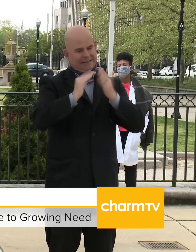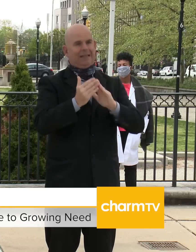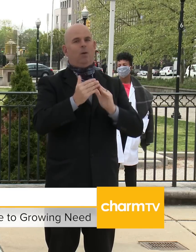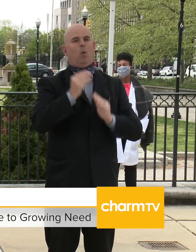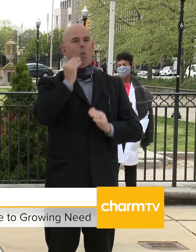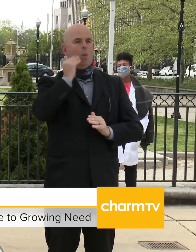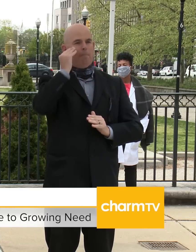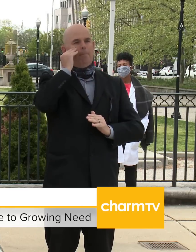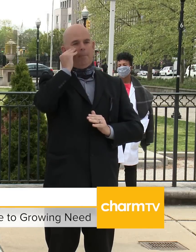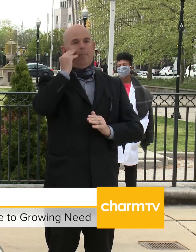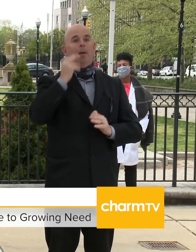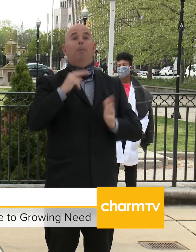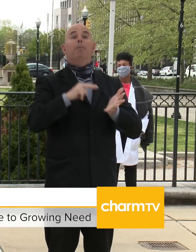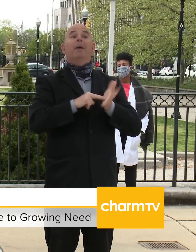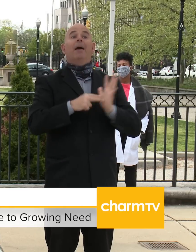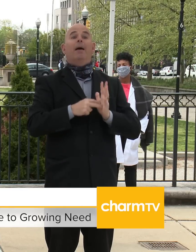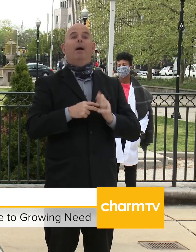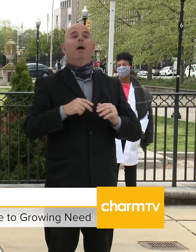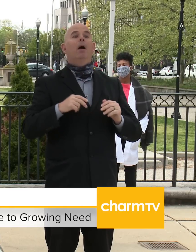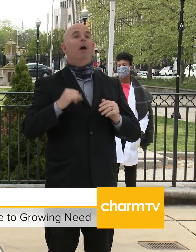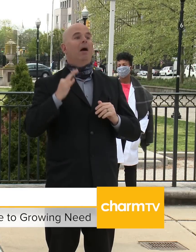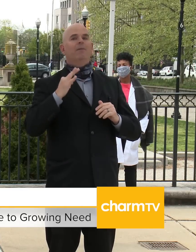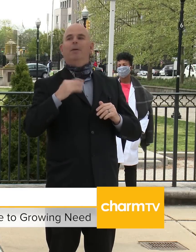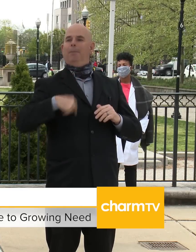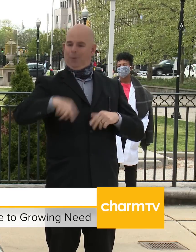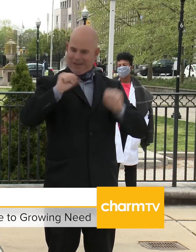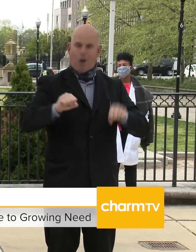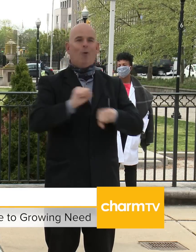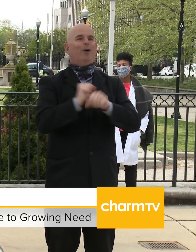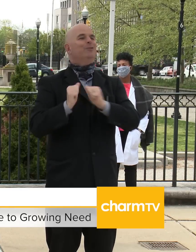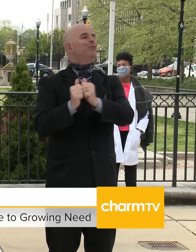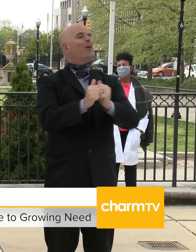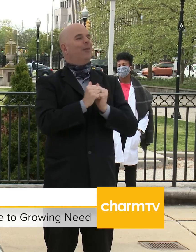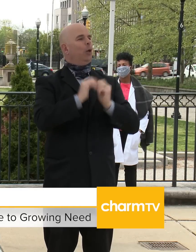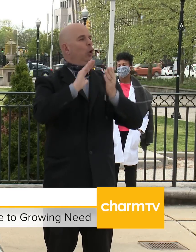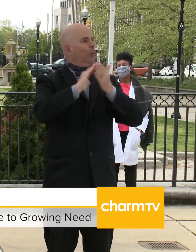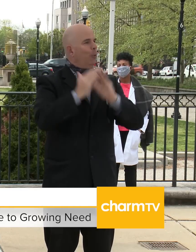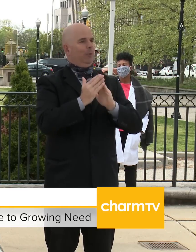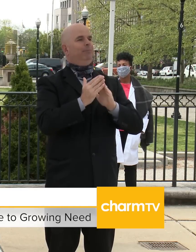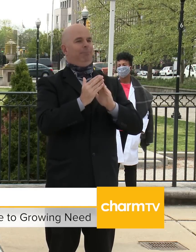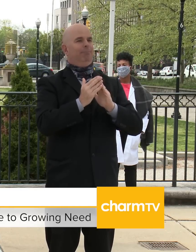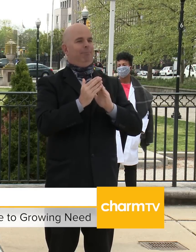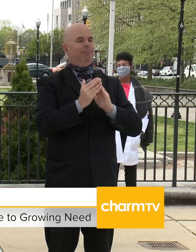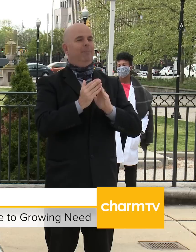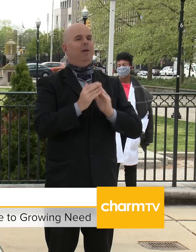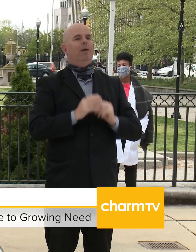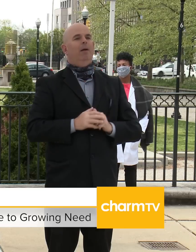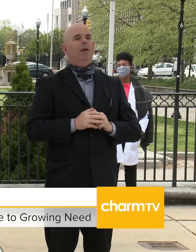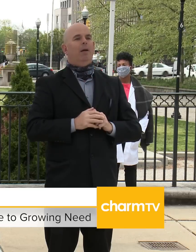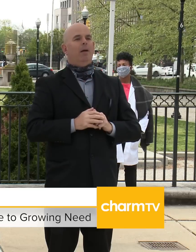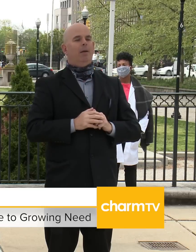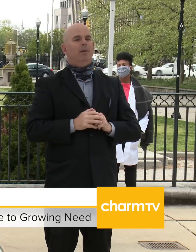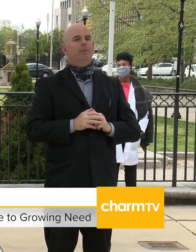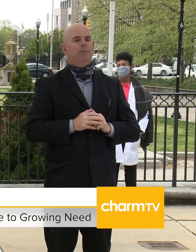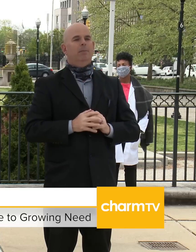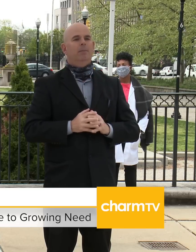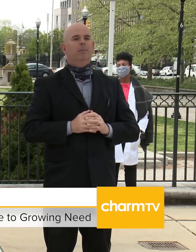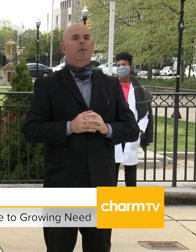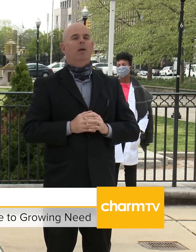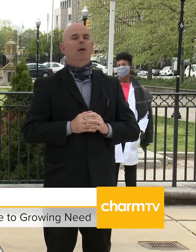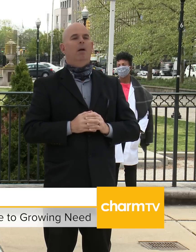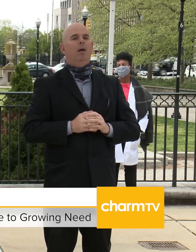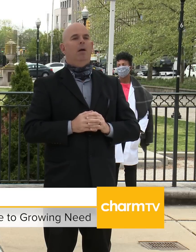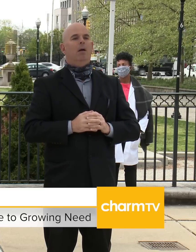possible when we rally together on behalf of our communities in support of our most vulnerable